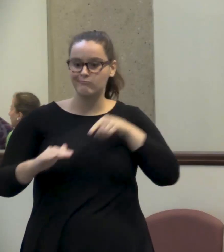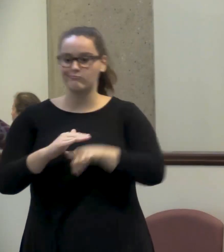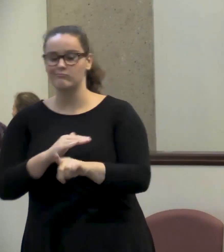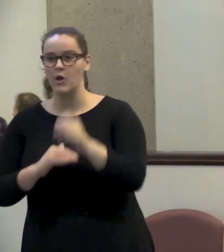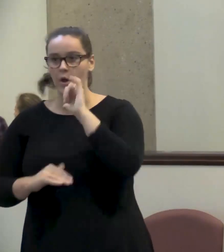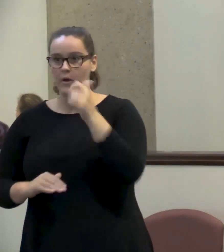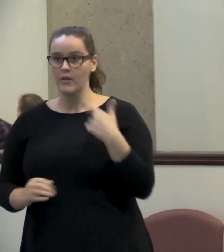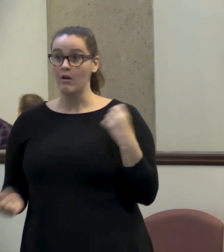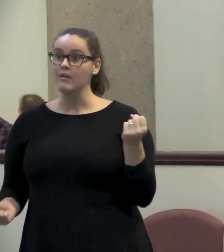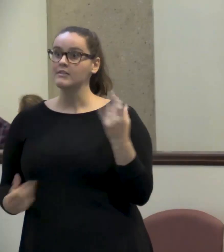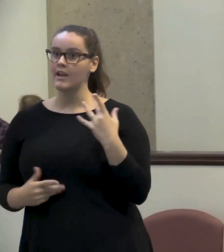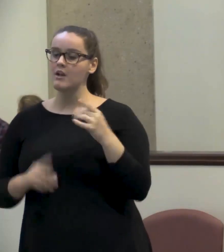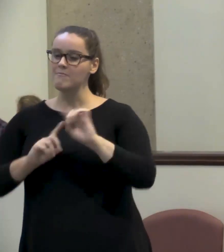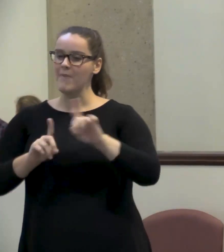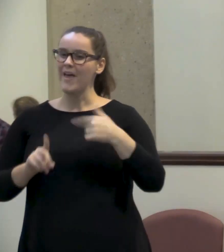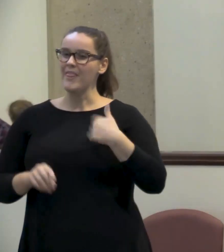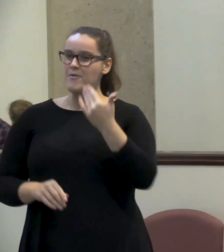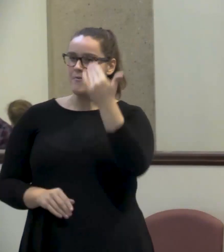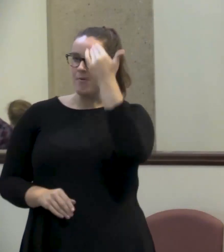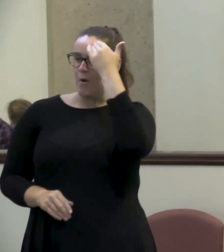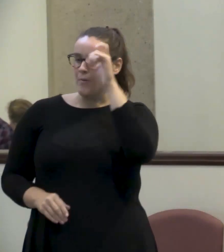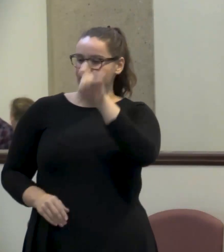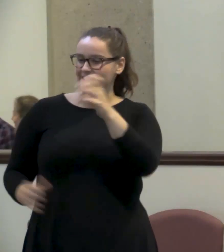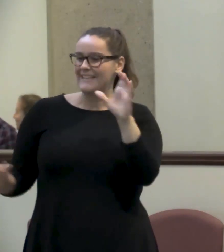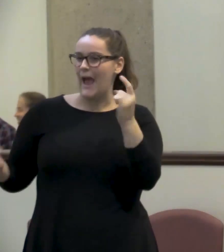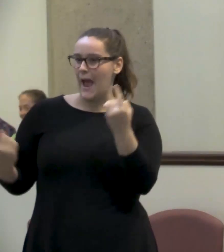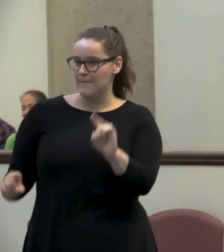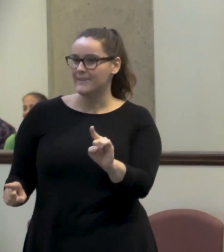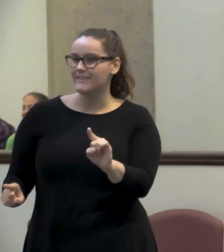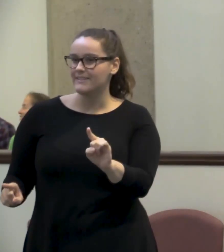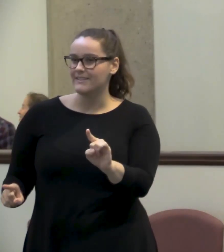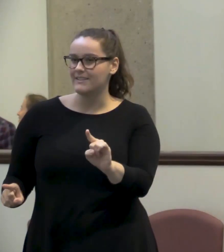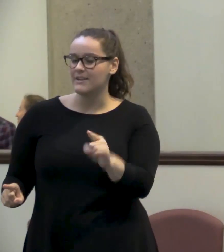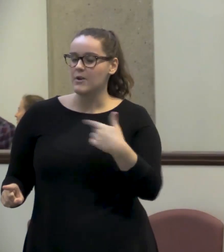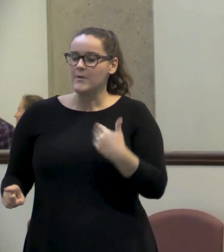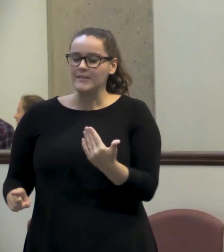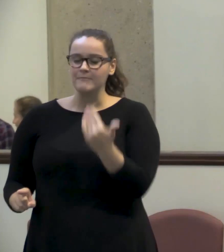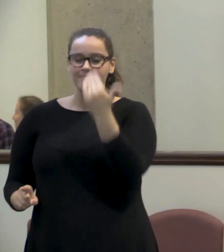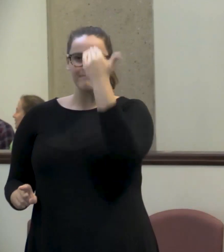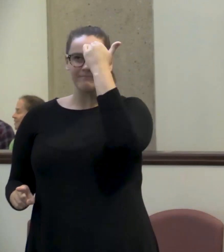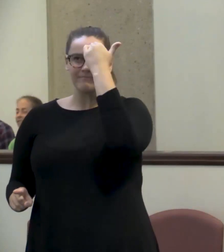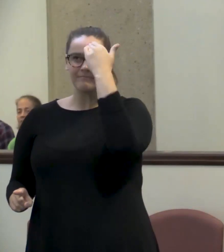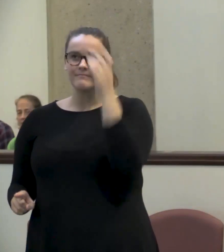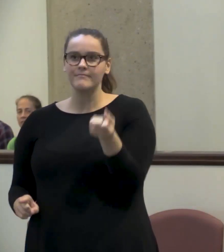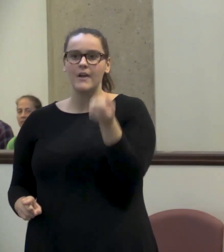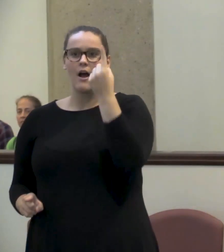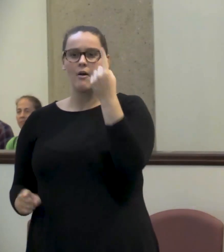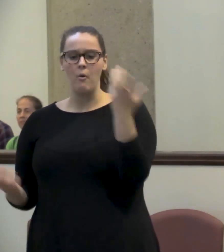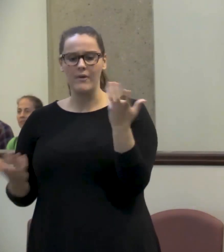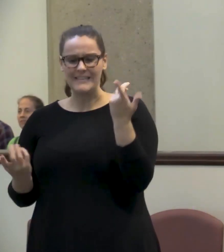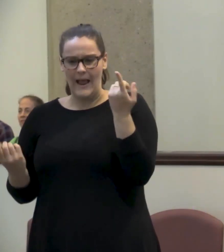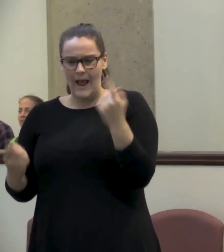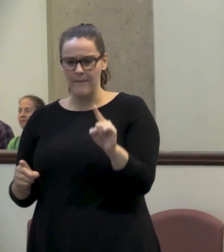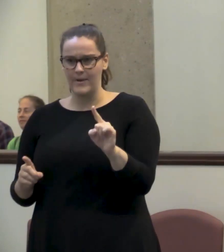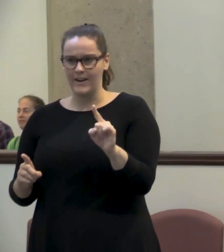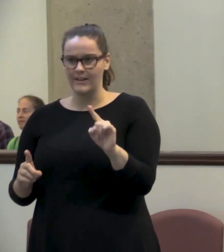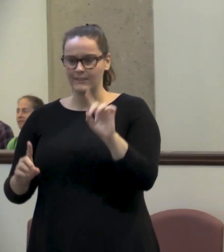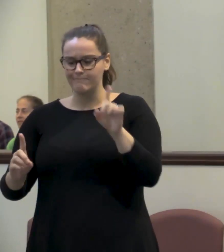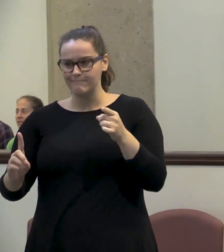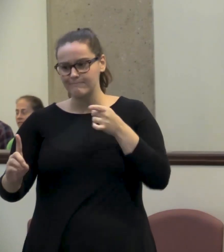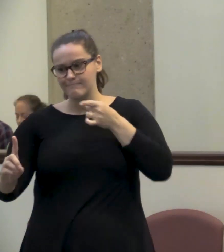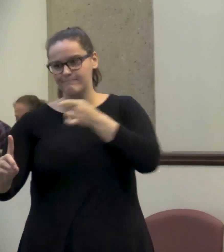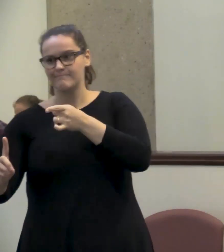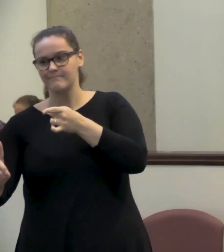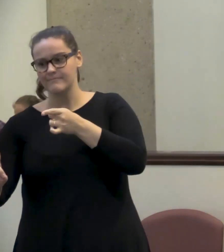panic, they know what needs to be done, and that's what we need to do. We need to train ourselves to understand this climate emergency and move towards it so we can solve